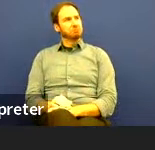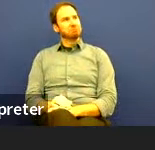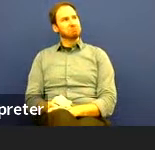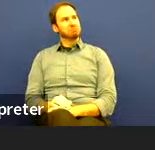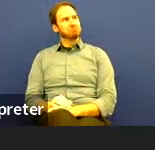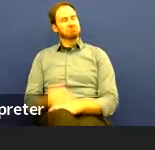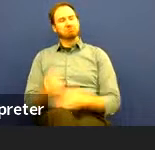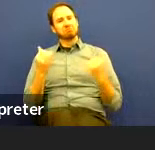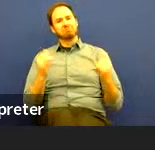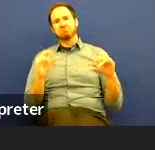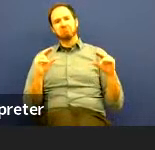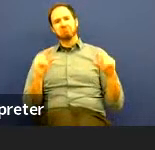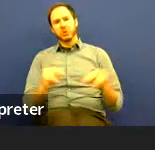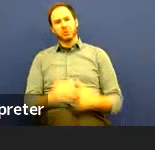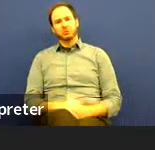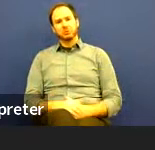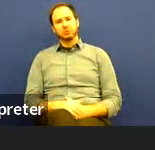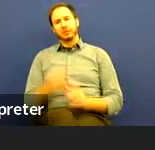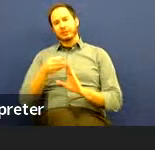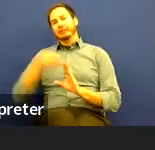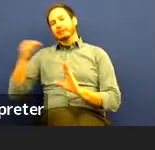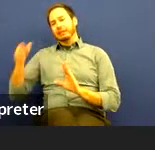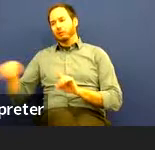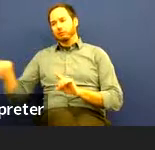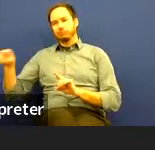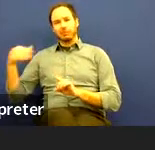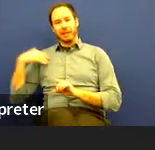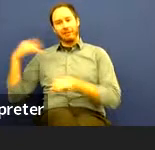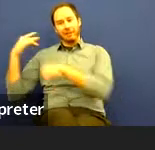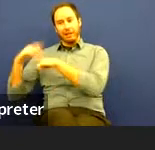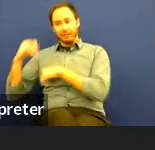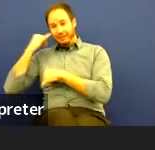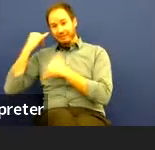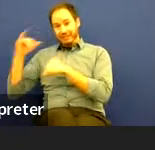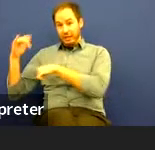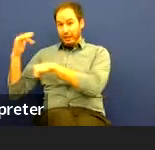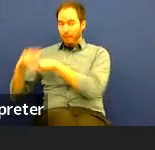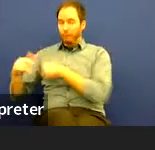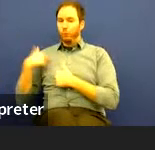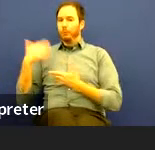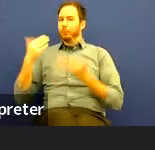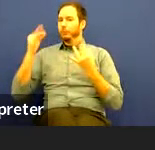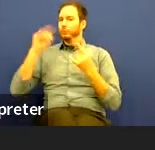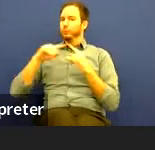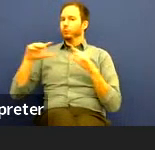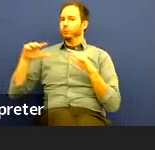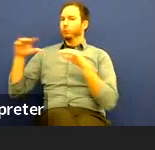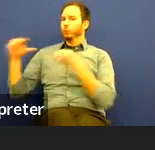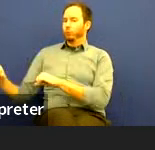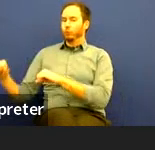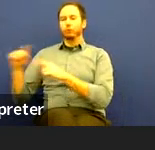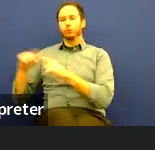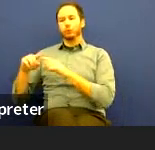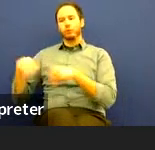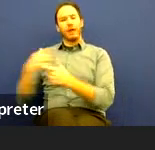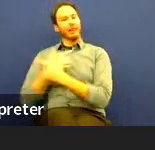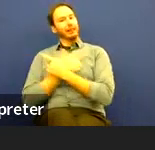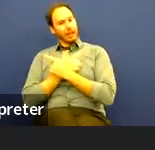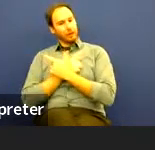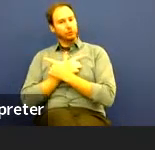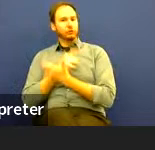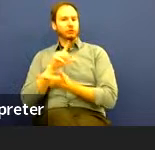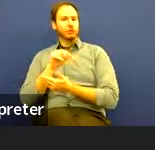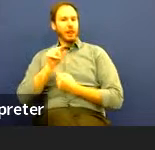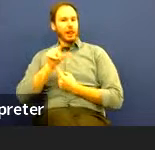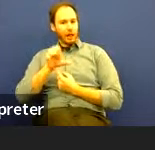Not offhand. The space next to us is empty, and if that is still open, we are actually planning the Cosmic Lounge, which can start